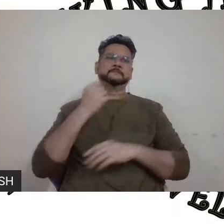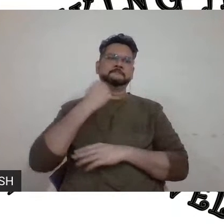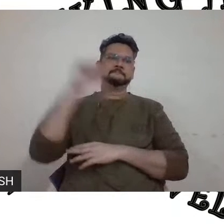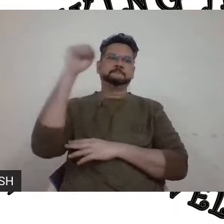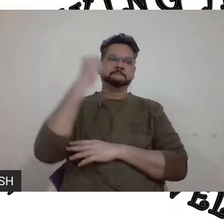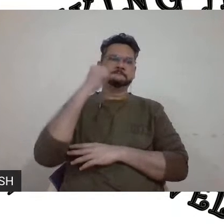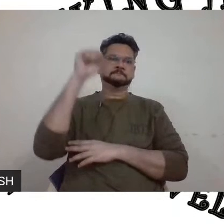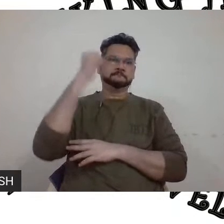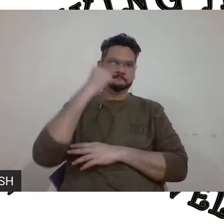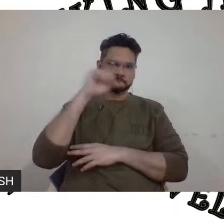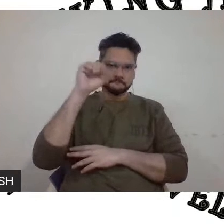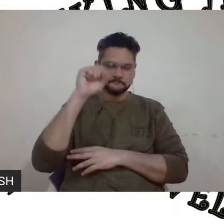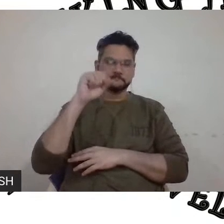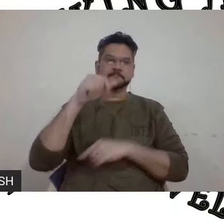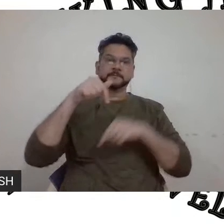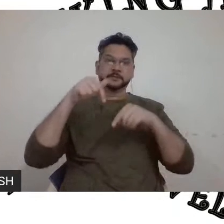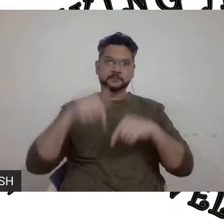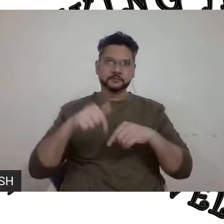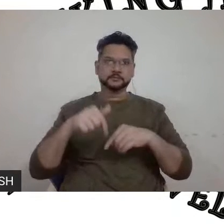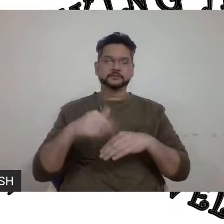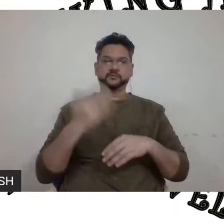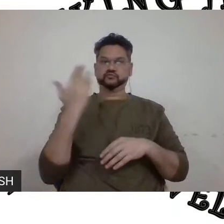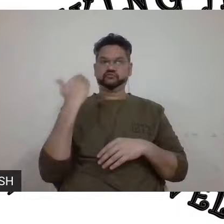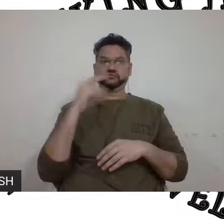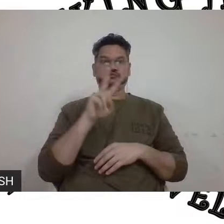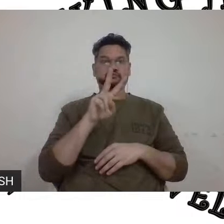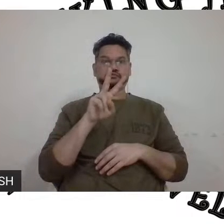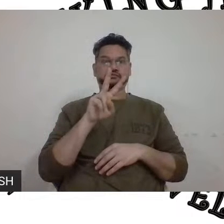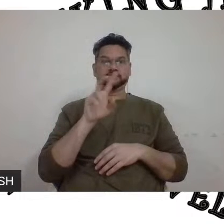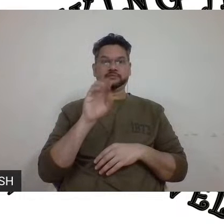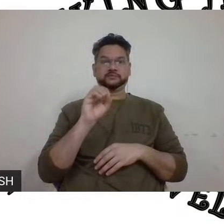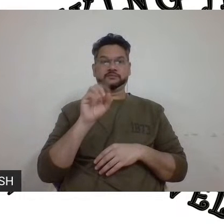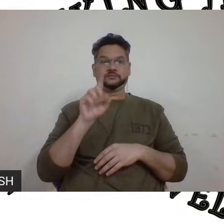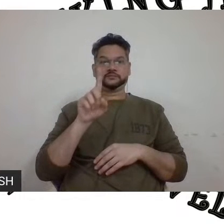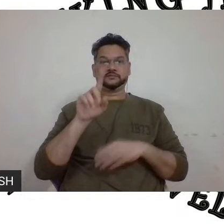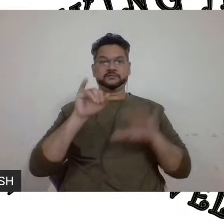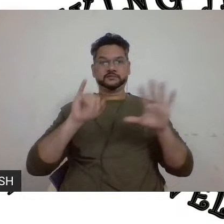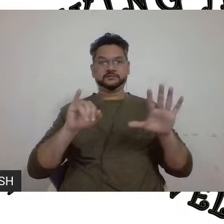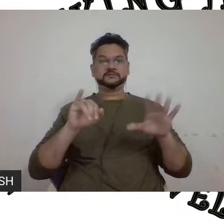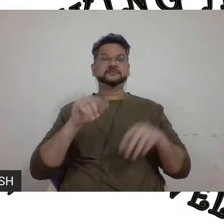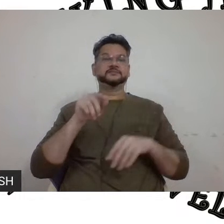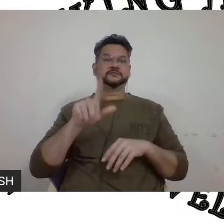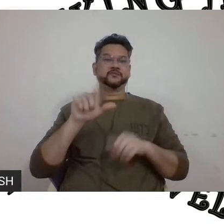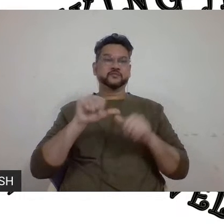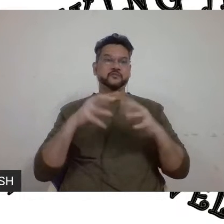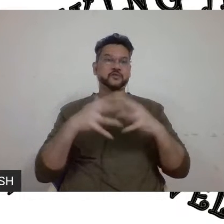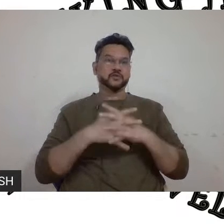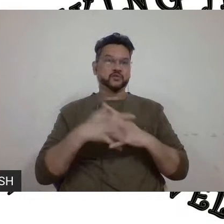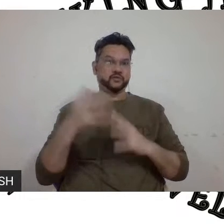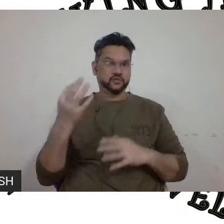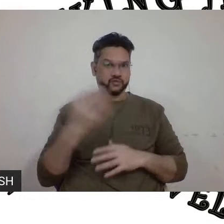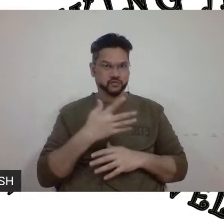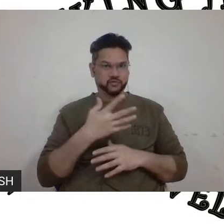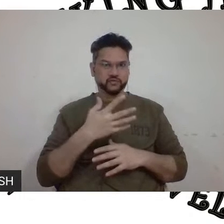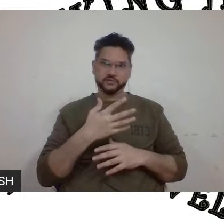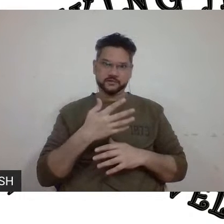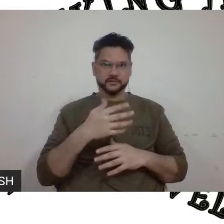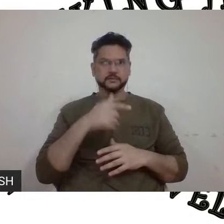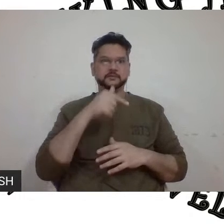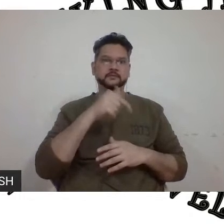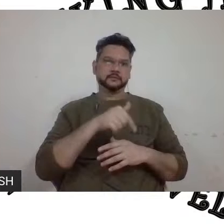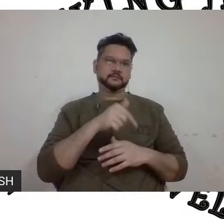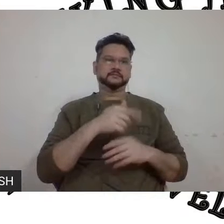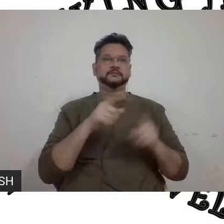and considering the 2016 law that came up, I think it has given us a good flip towards generating